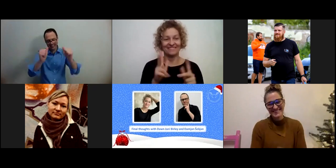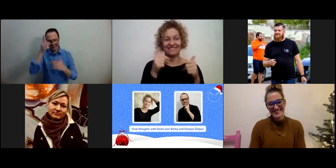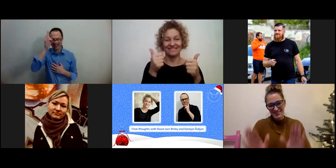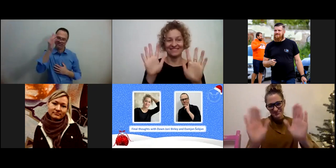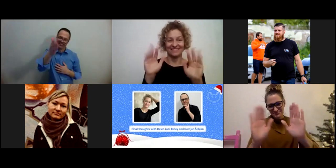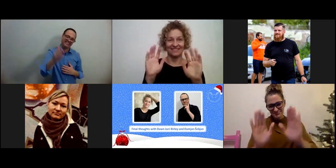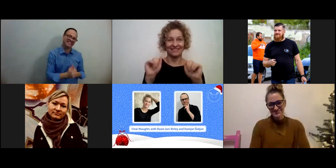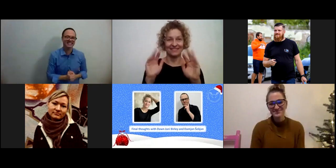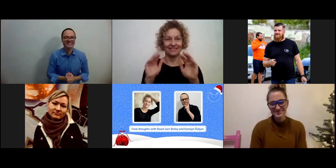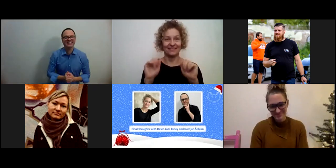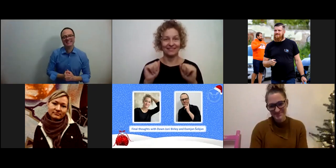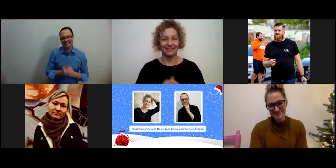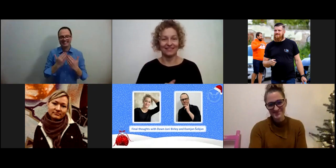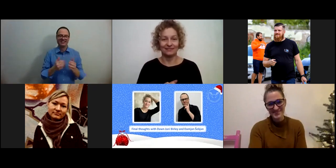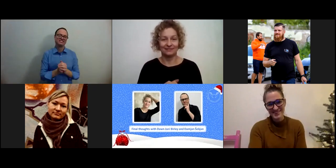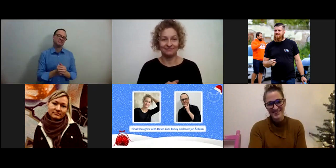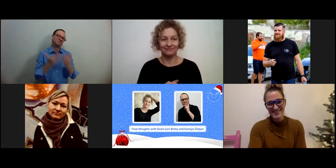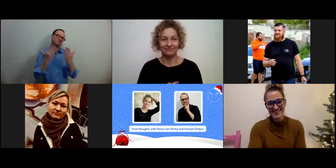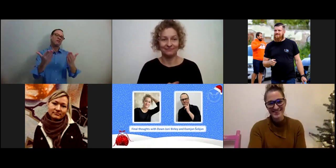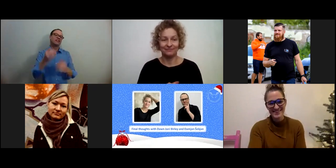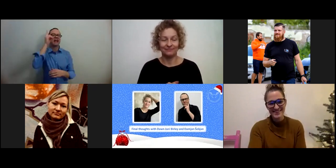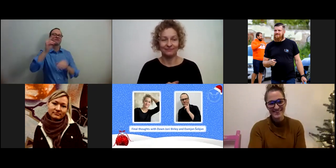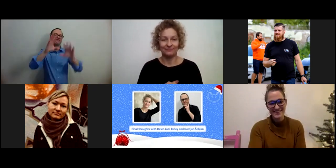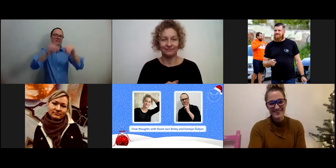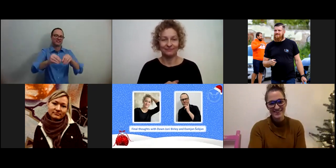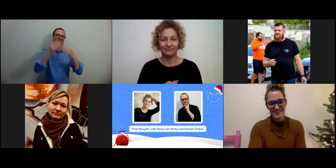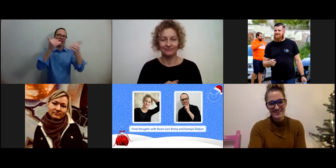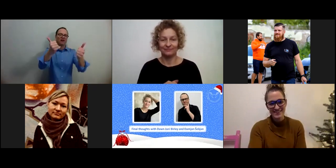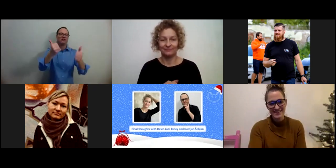Love you. Bye-bye.